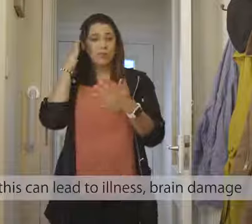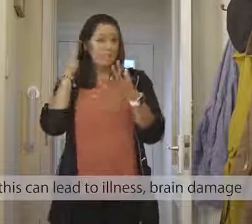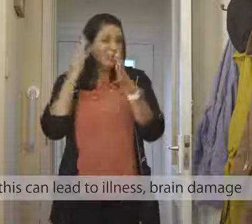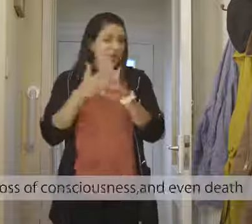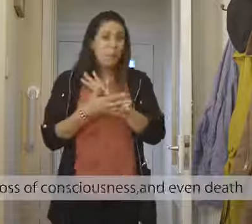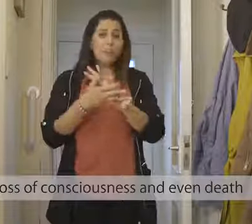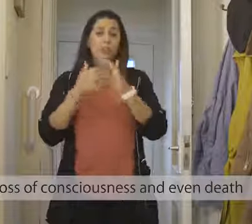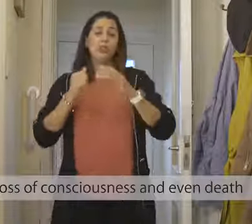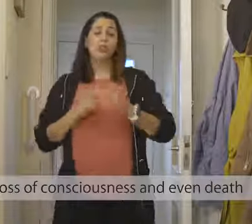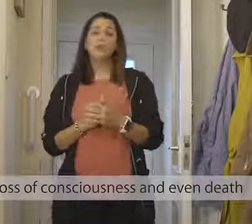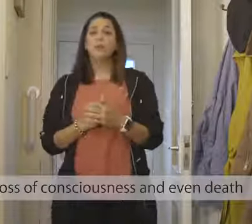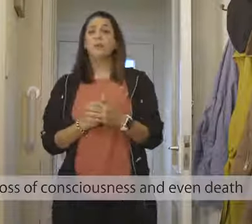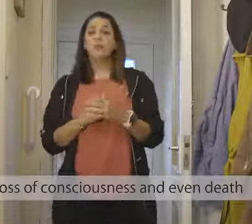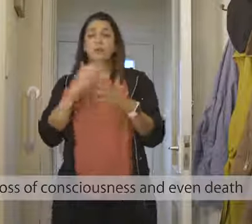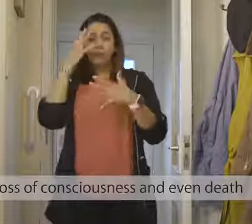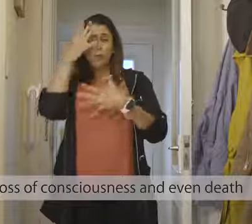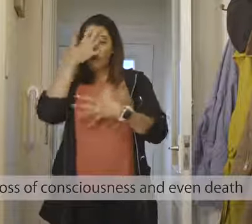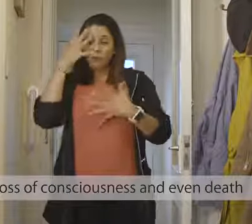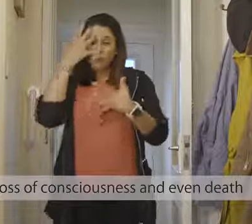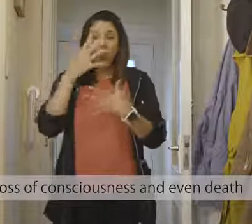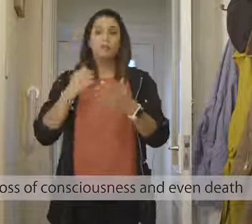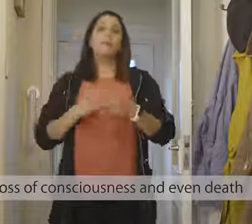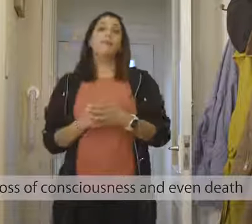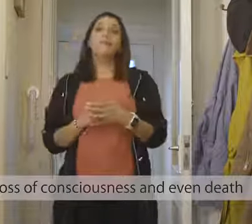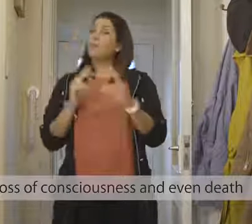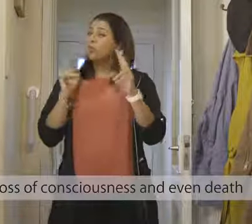damage, loss of consciousness, and even death.